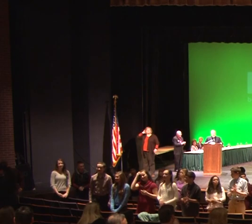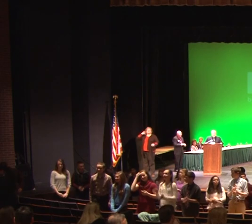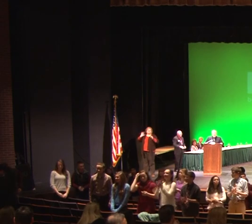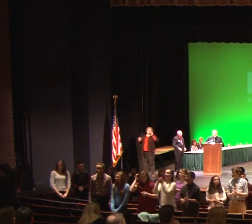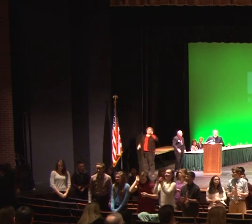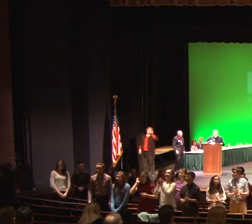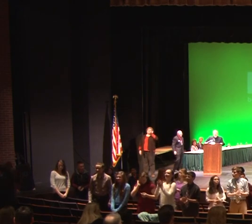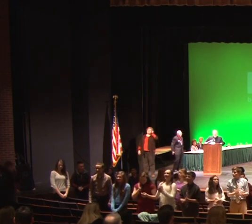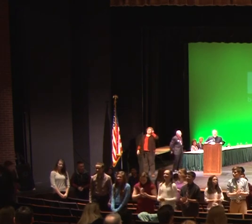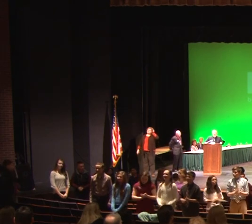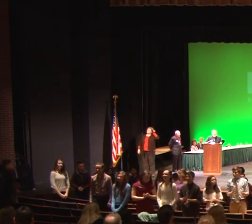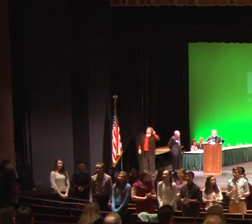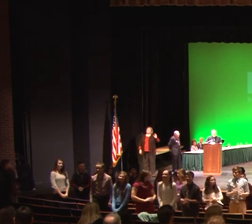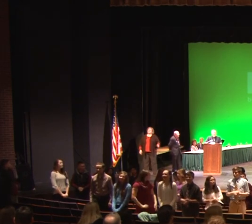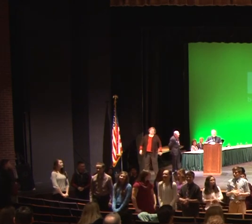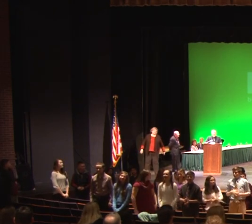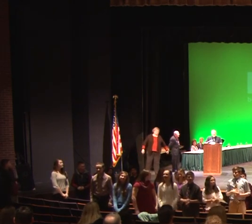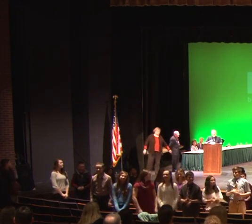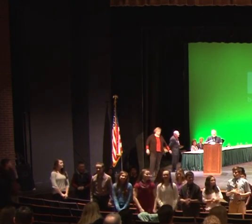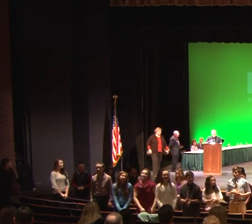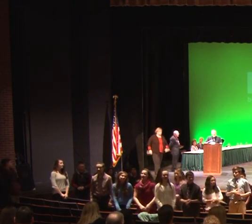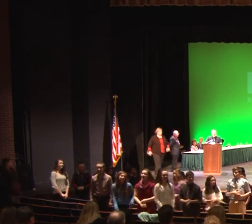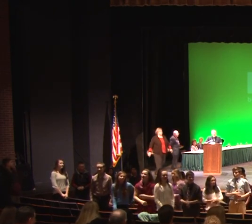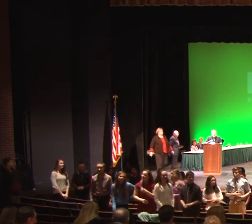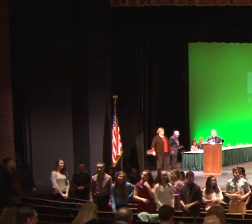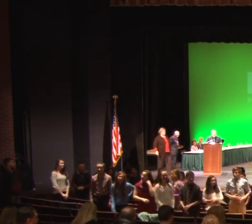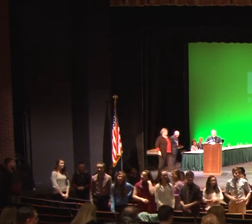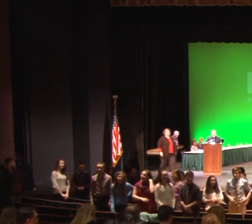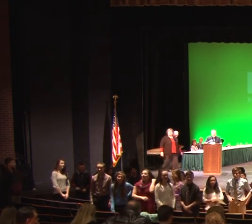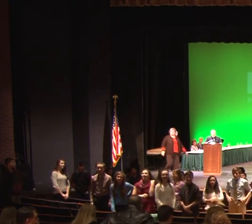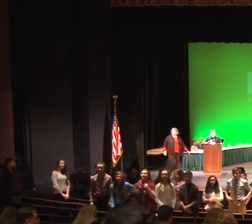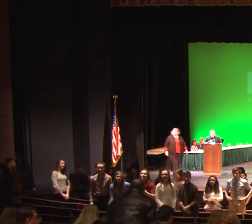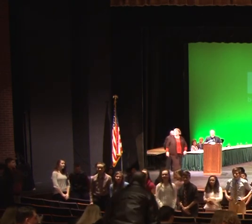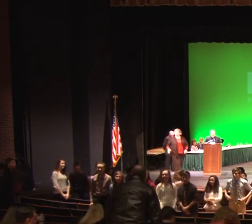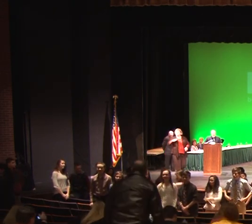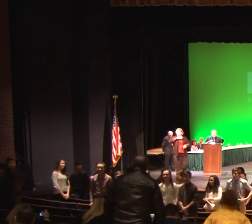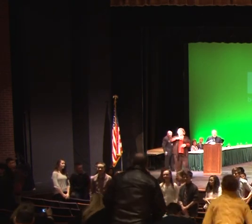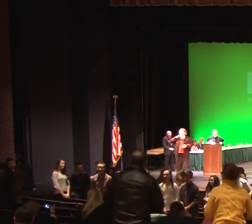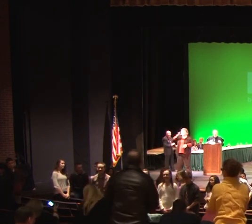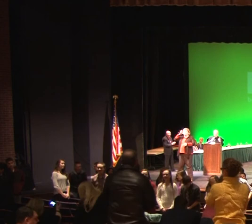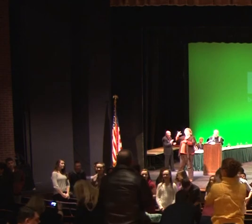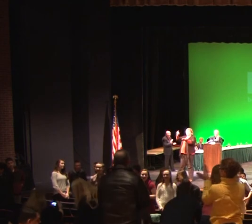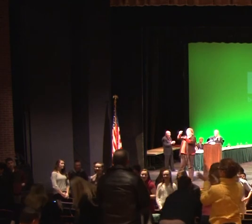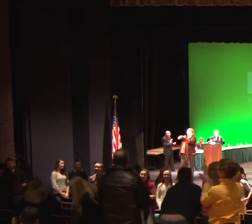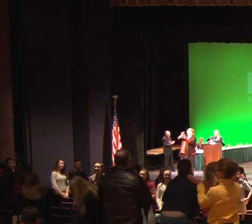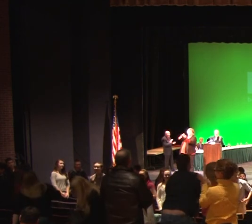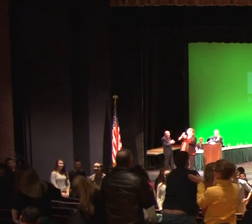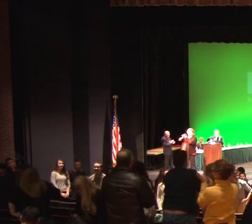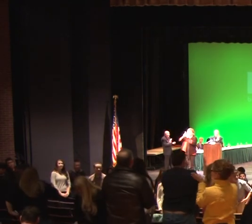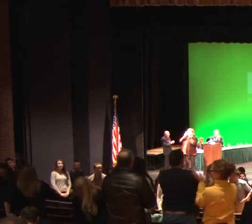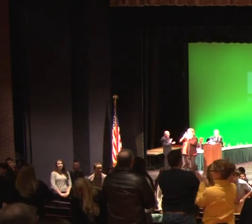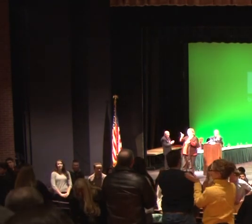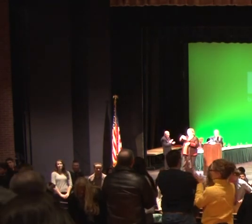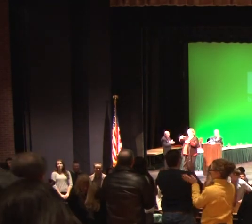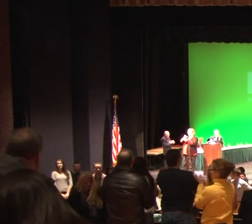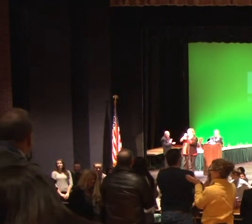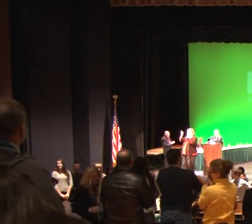And while you're standing, I'd like them to stand and give you a rousing round of applause.